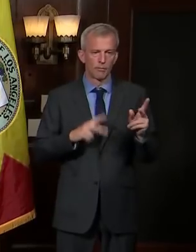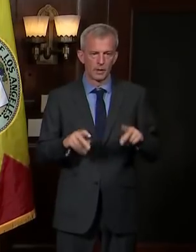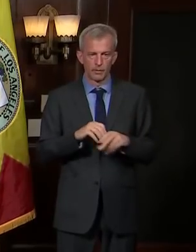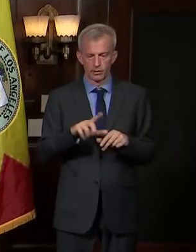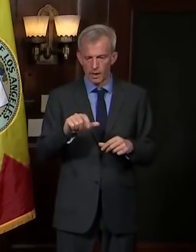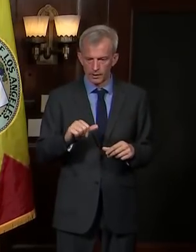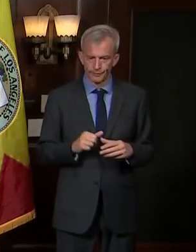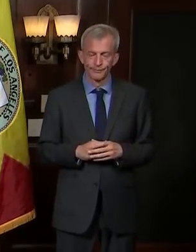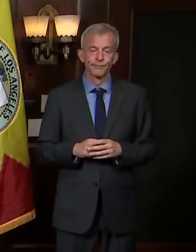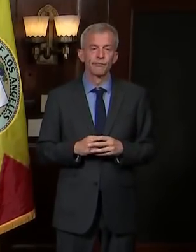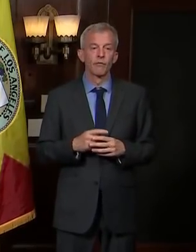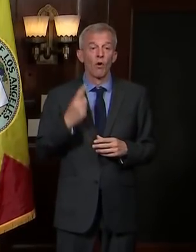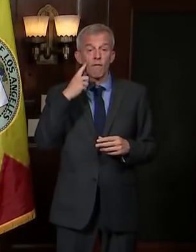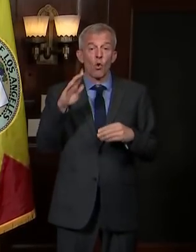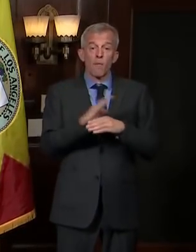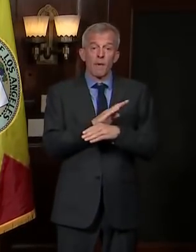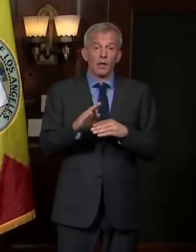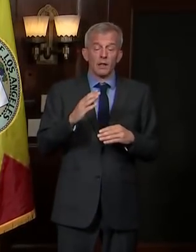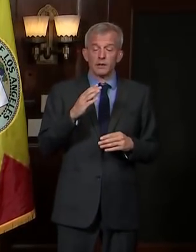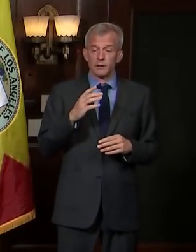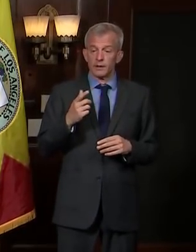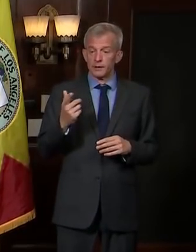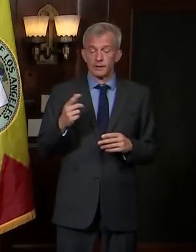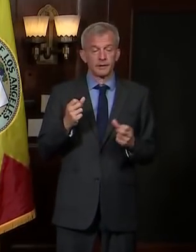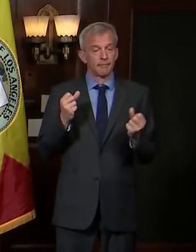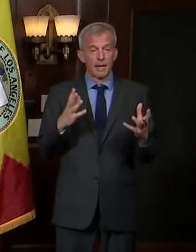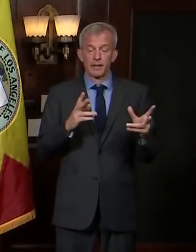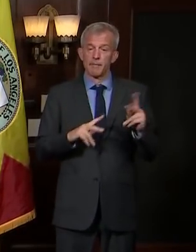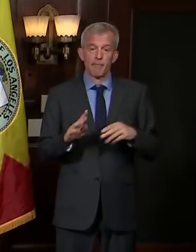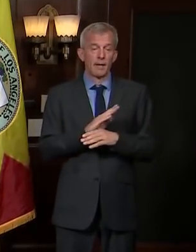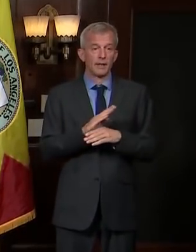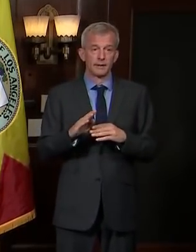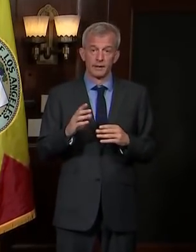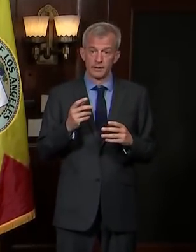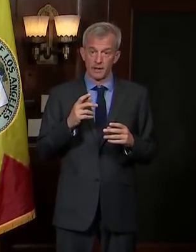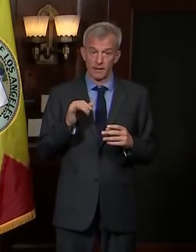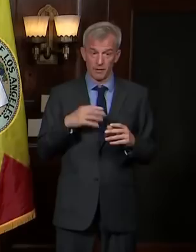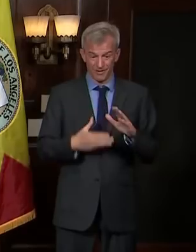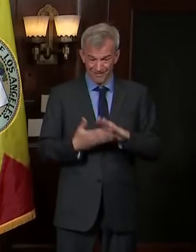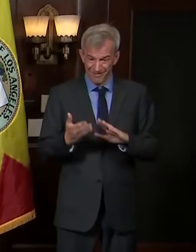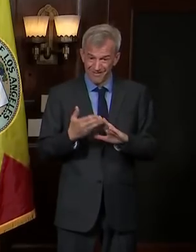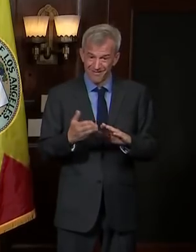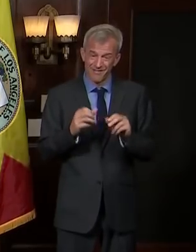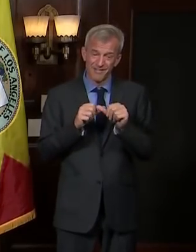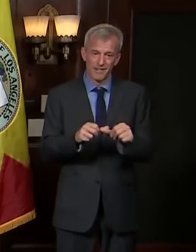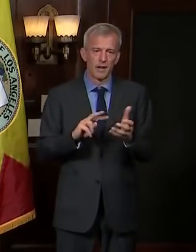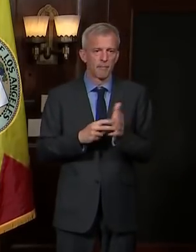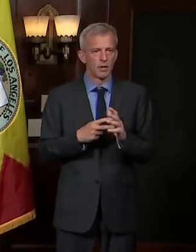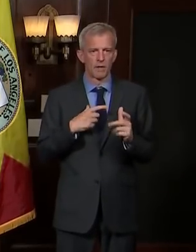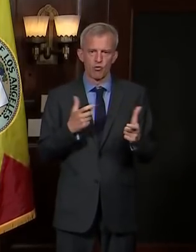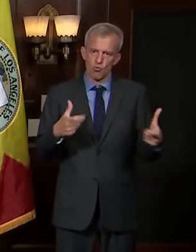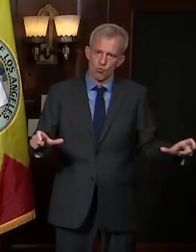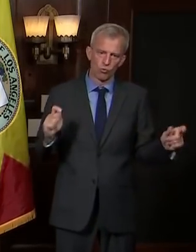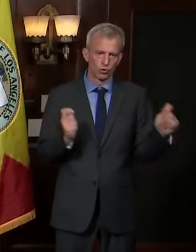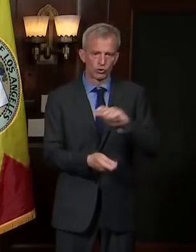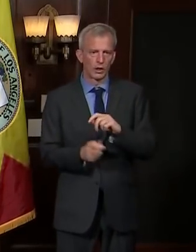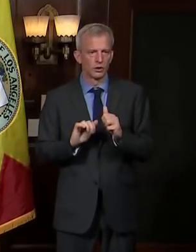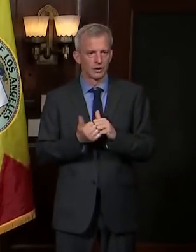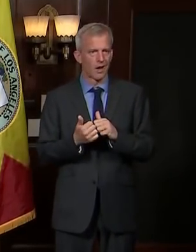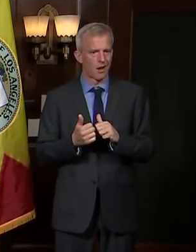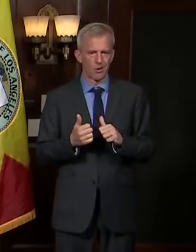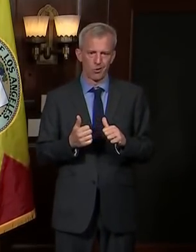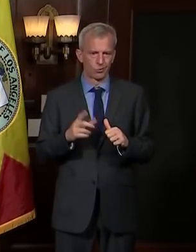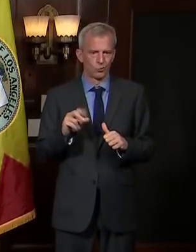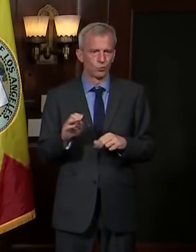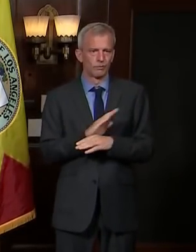this storm. For many folks, keeping the doors open right now means making major changes to the way that they do business, because we're all doing what